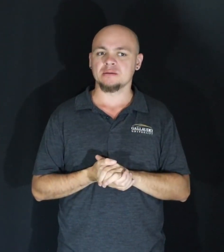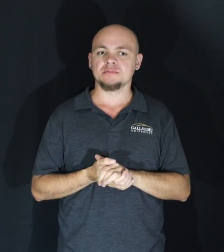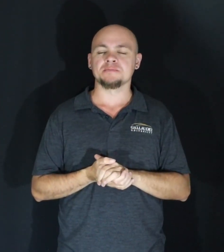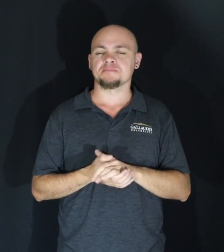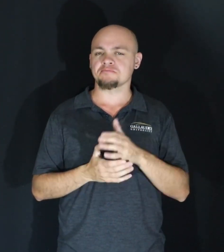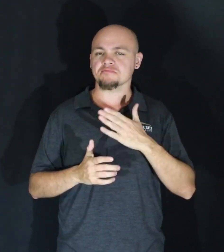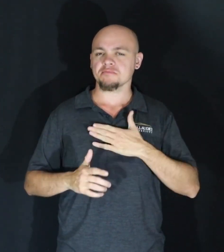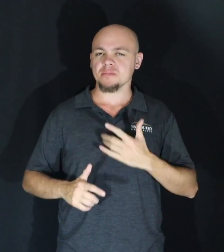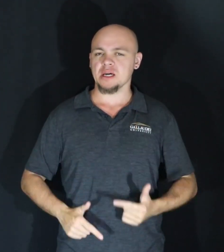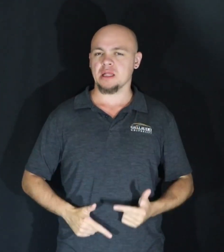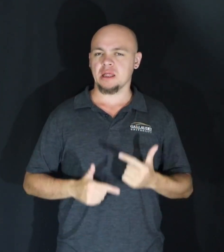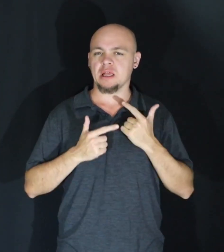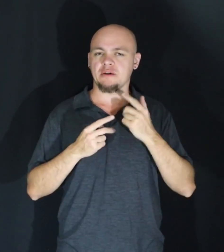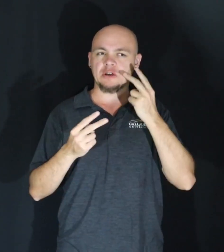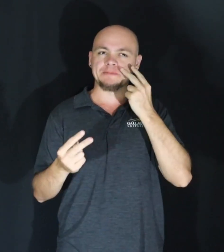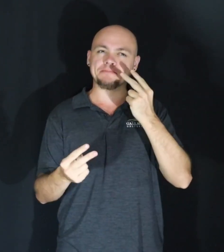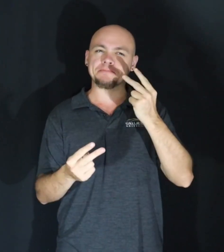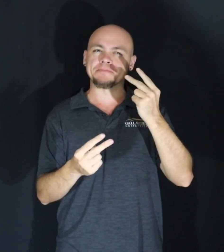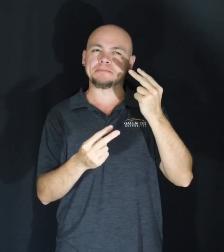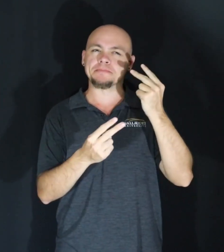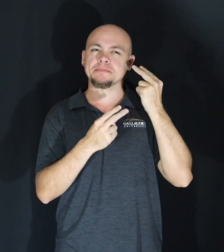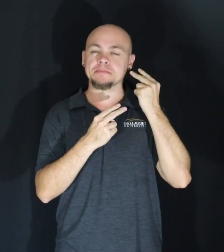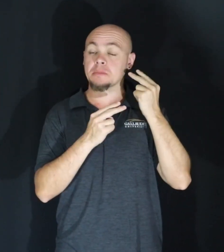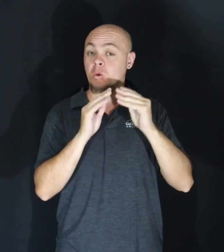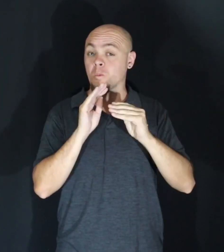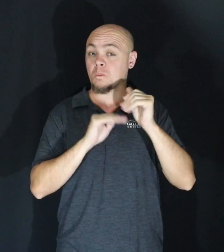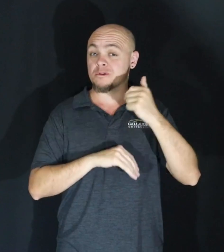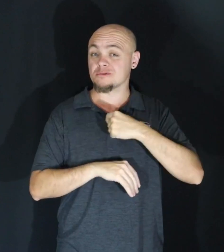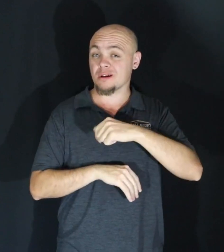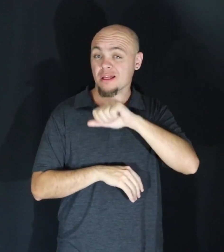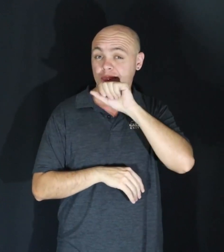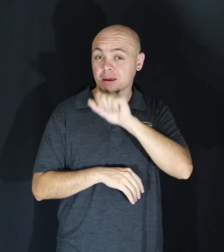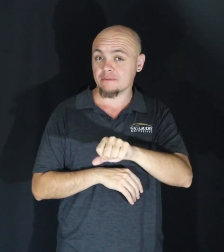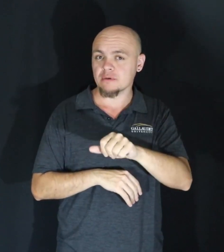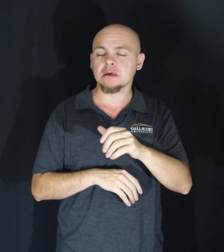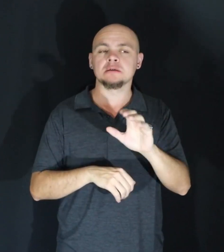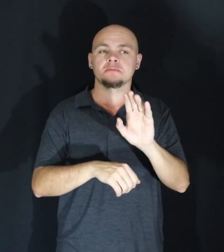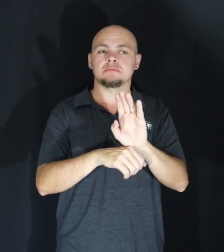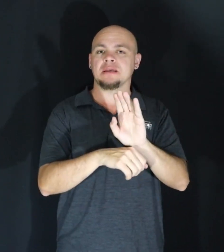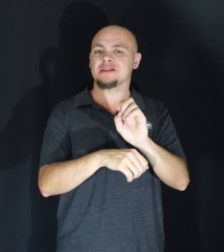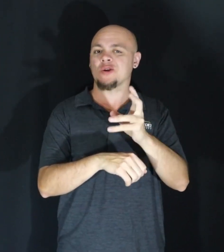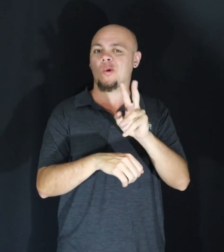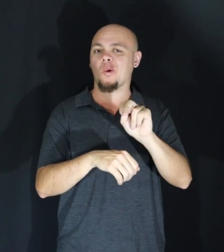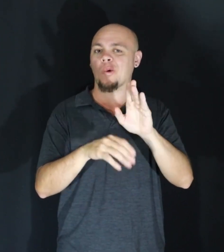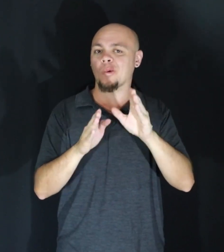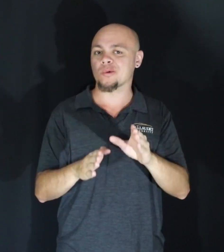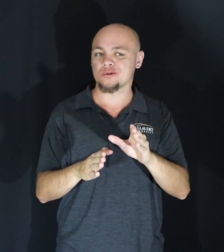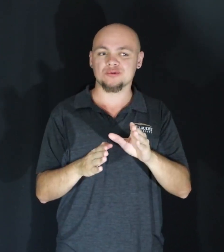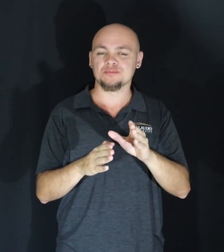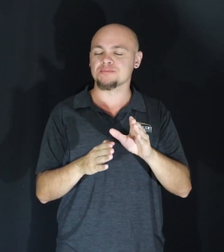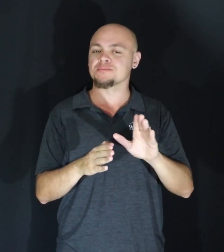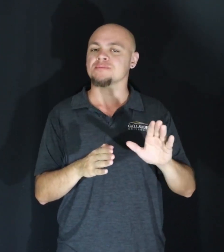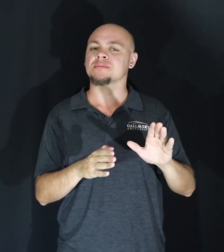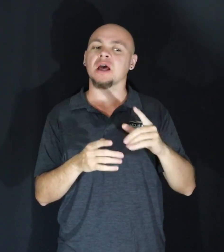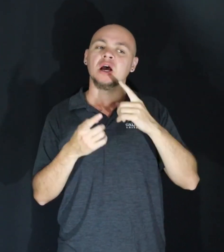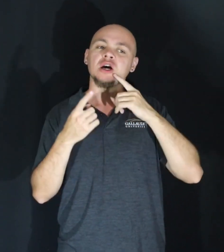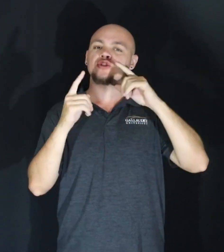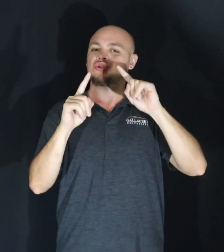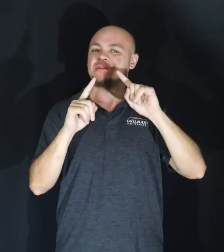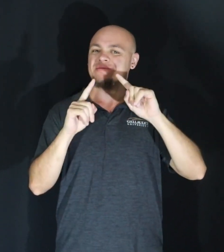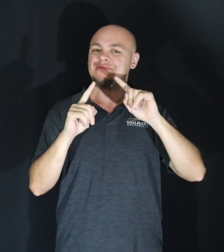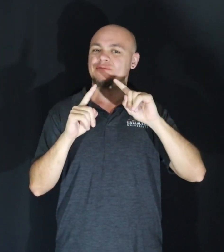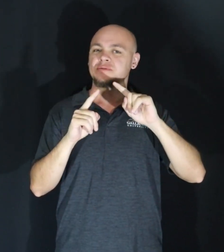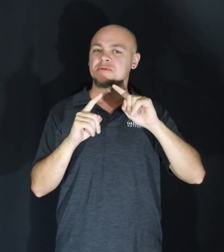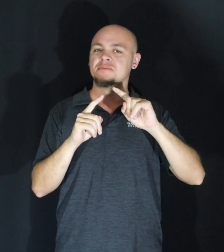over my life and realize what I loved doing the most was helping business owners achieve what I call a